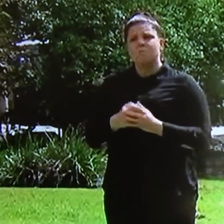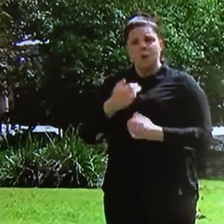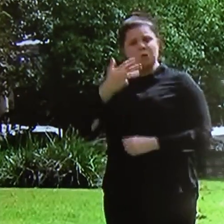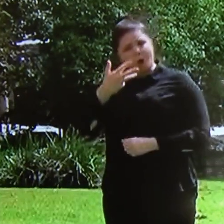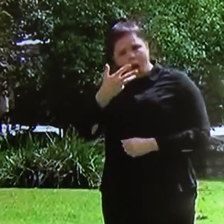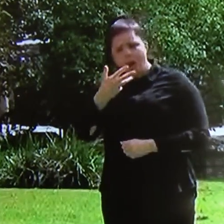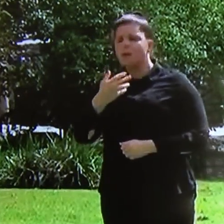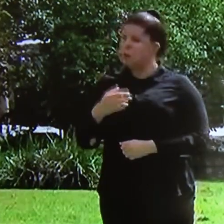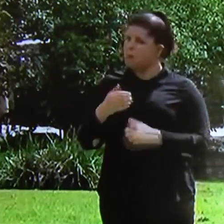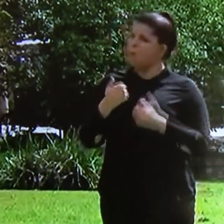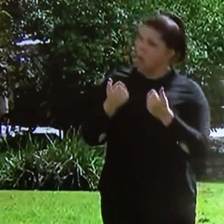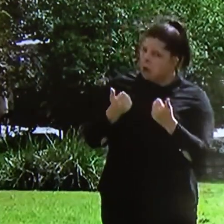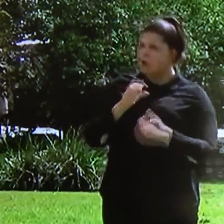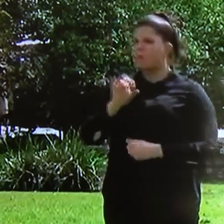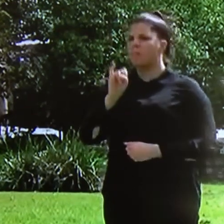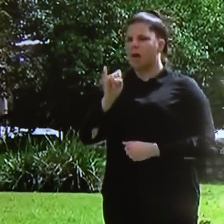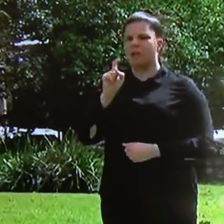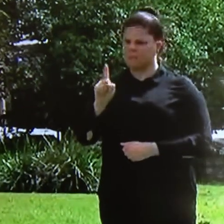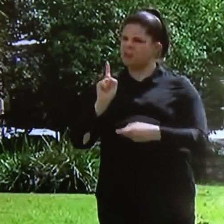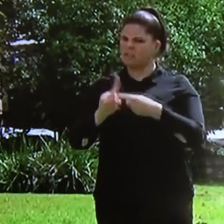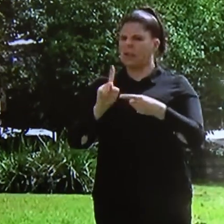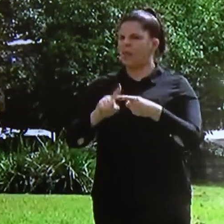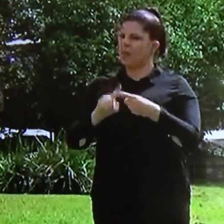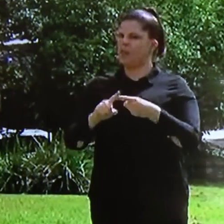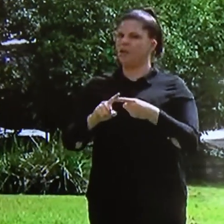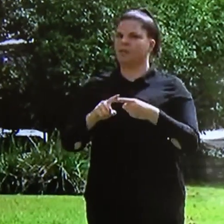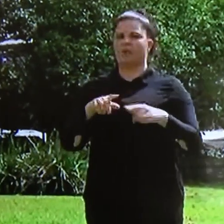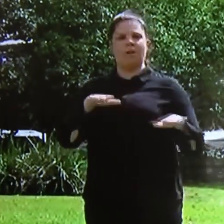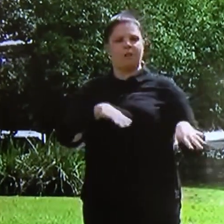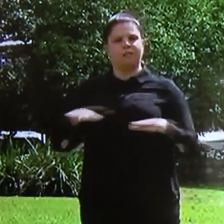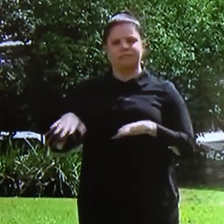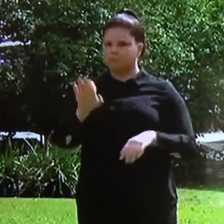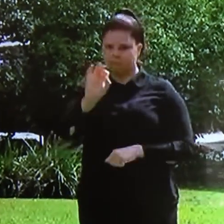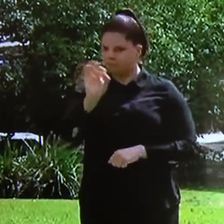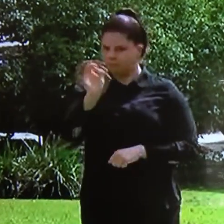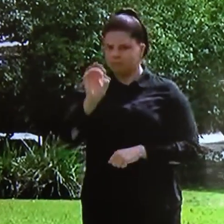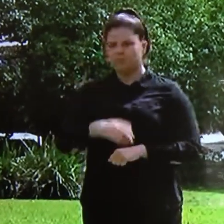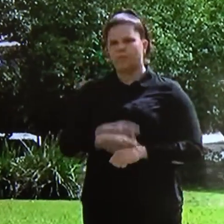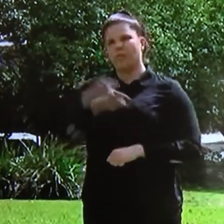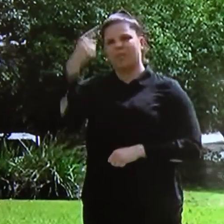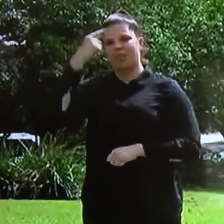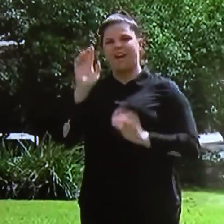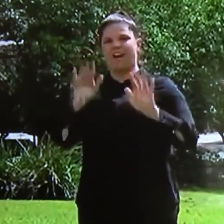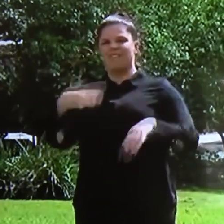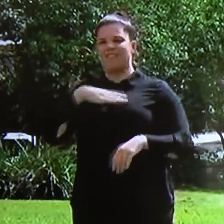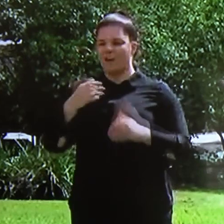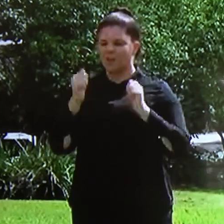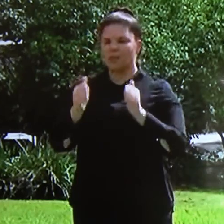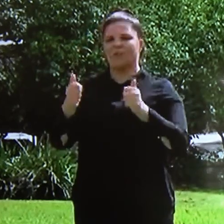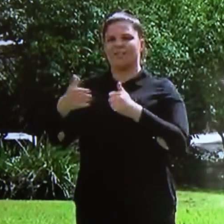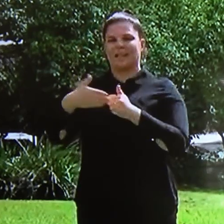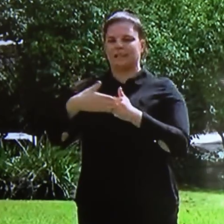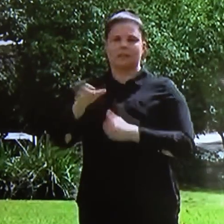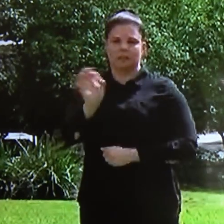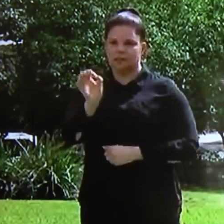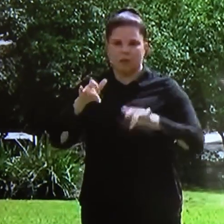direction, but we still have a lot more to do. And no one should think that we can slacken off in